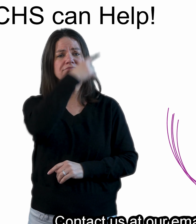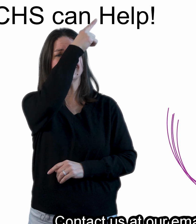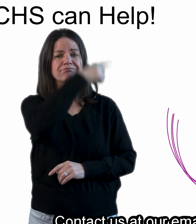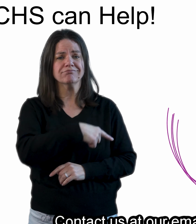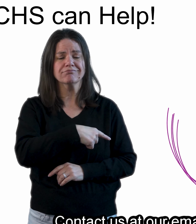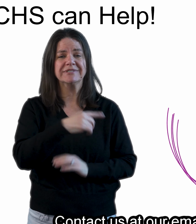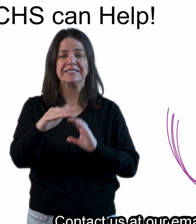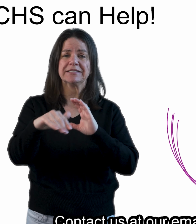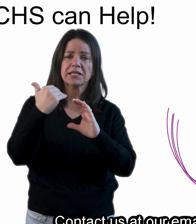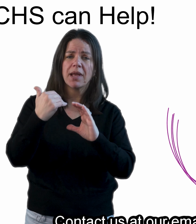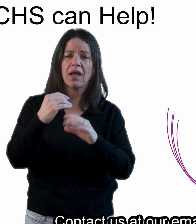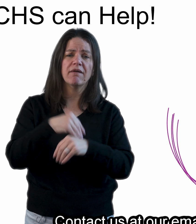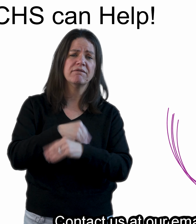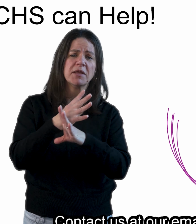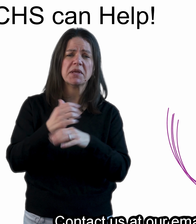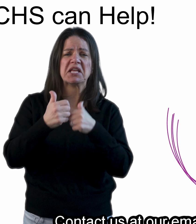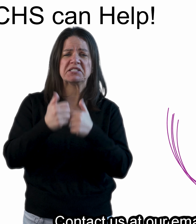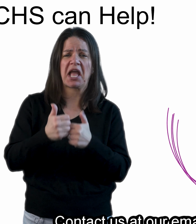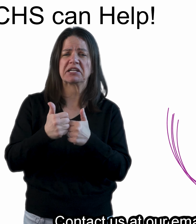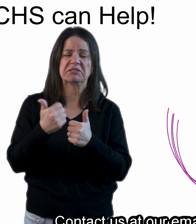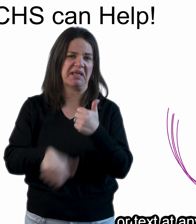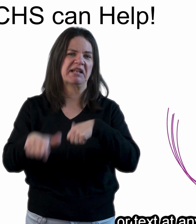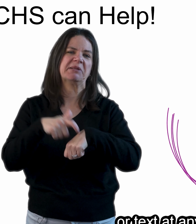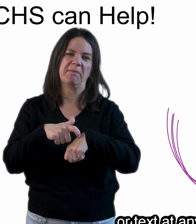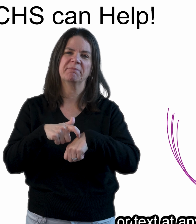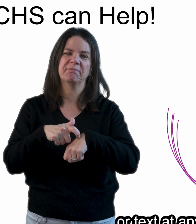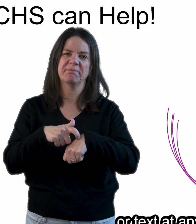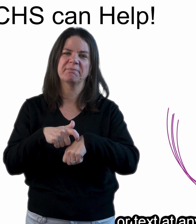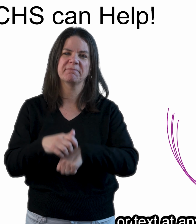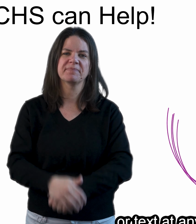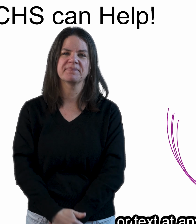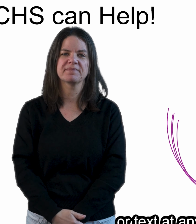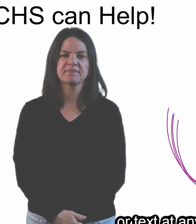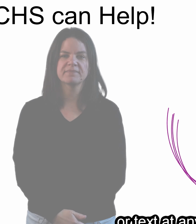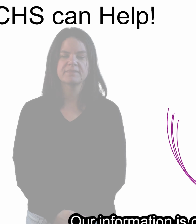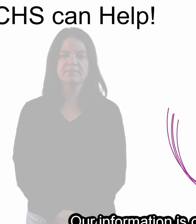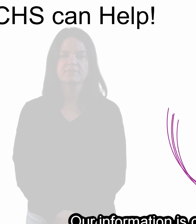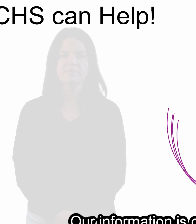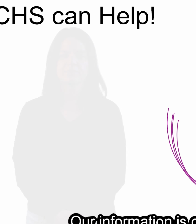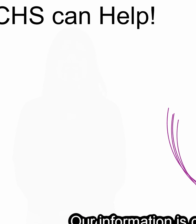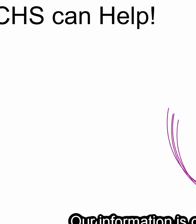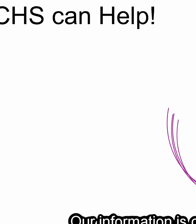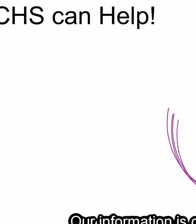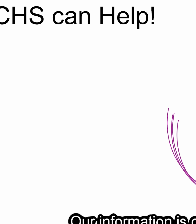Contact us at our email, video phone, or text at any time. Our information is on the screen.